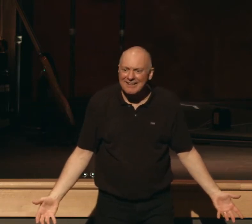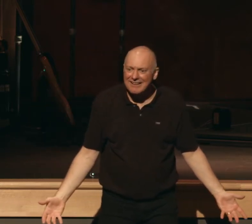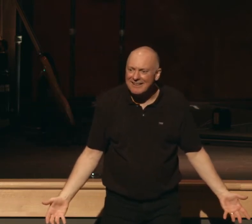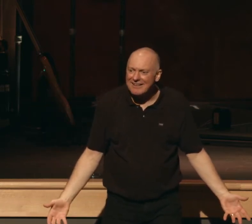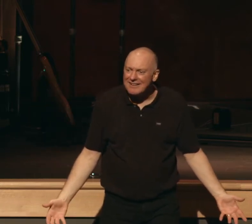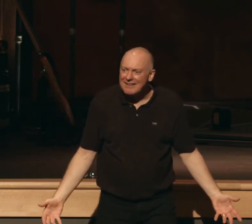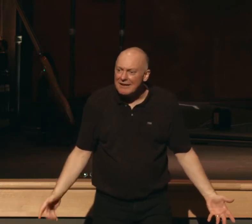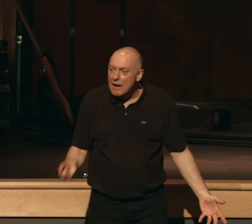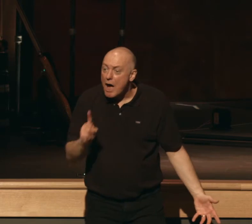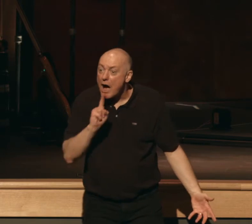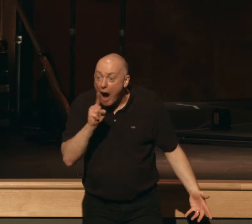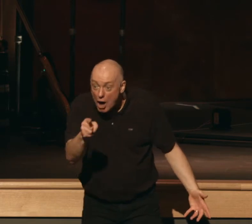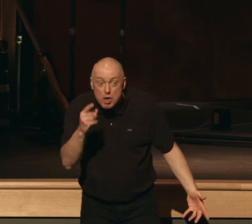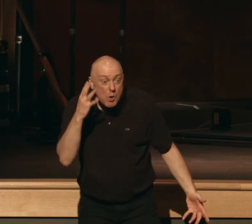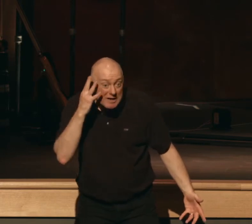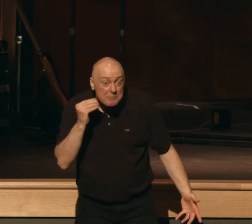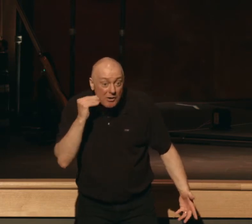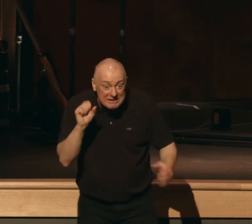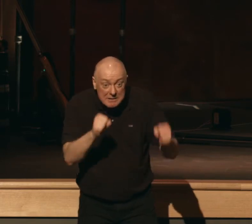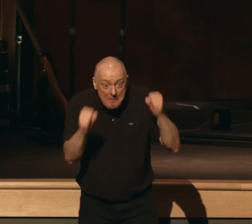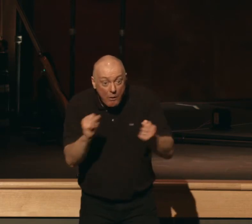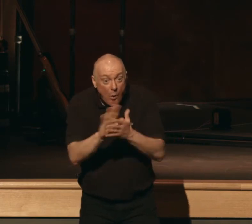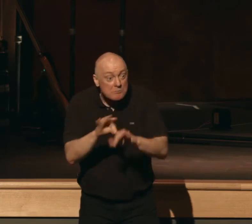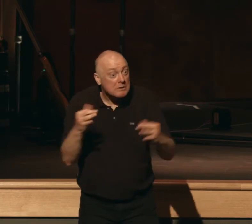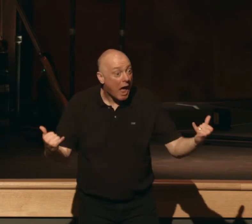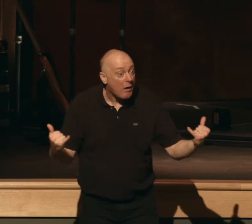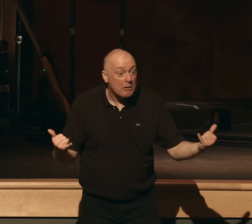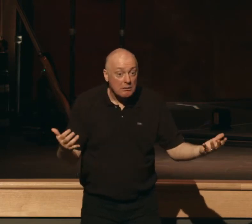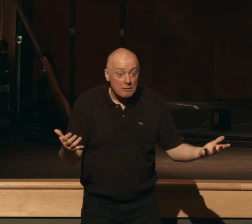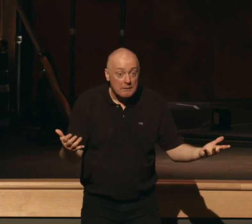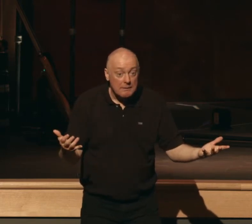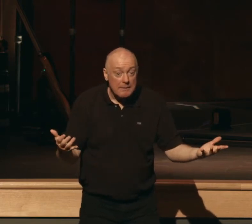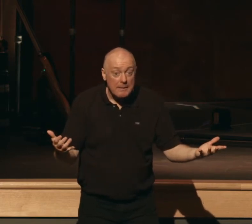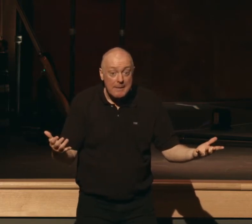Are you experiencing the power of the Holy Spirit?